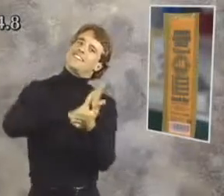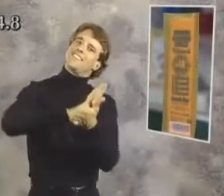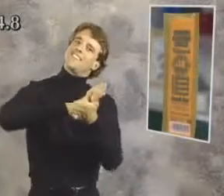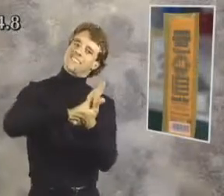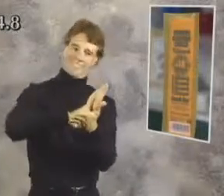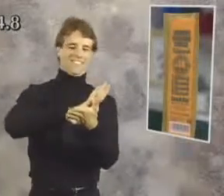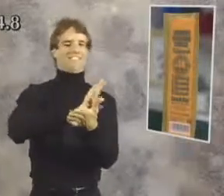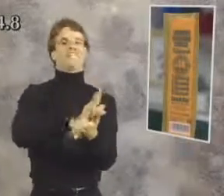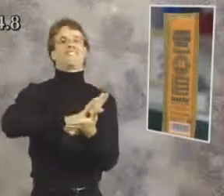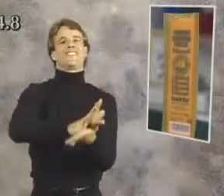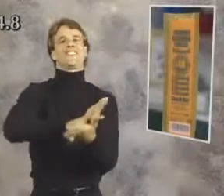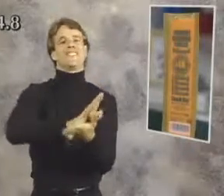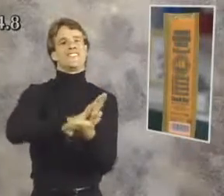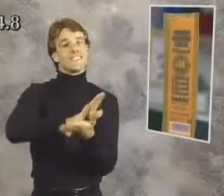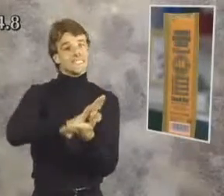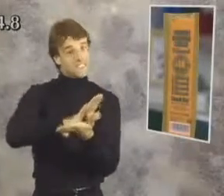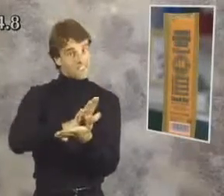into cheese.